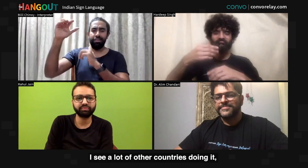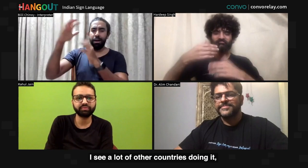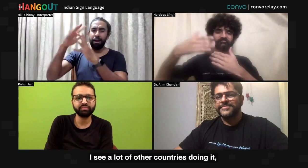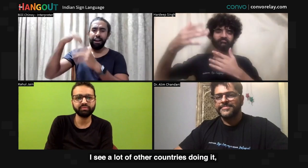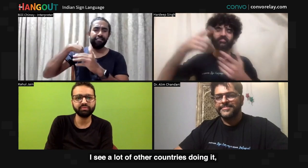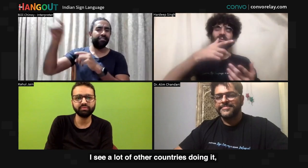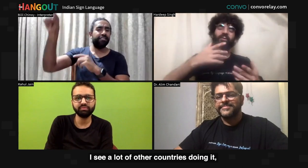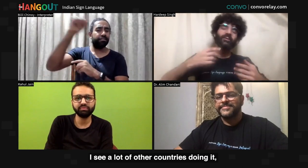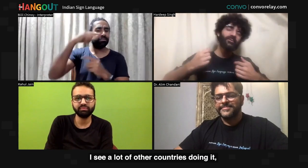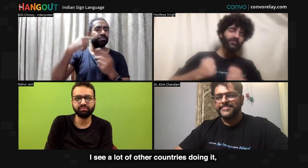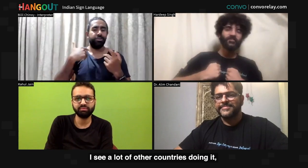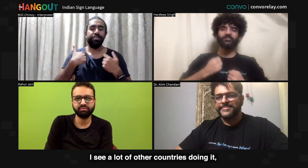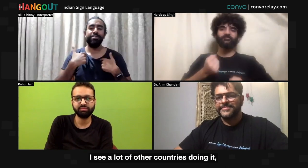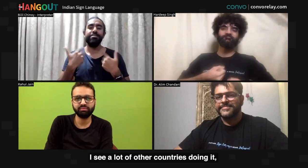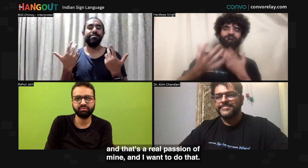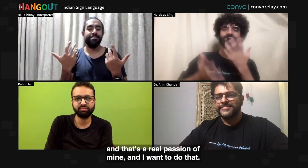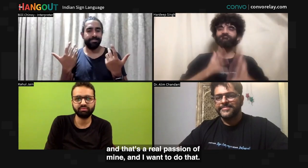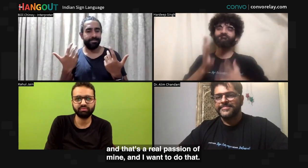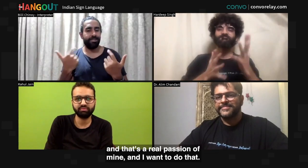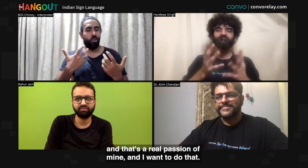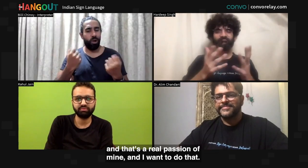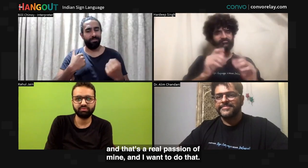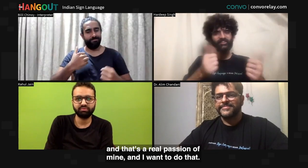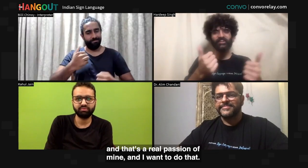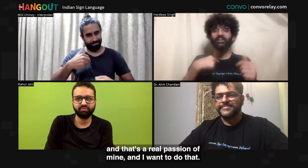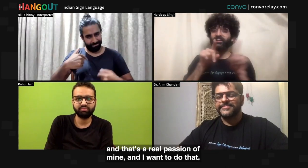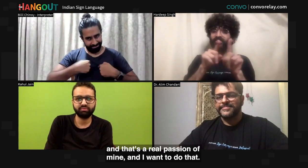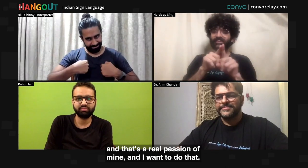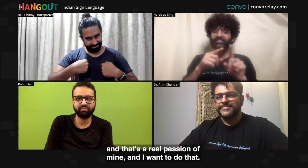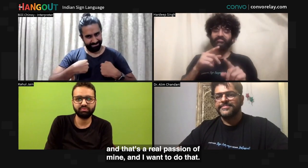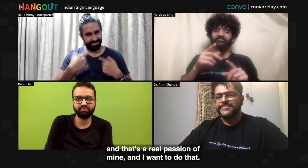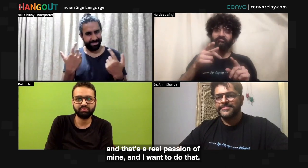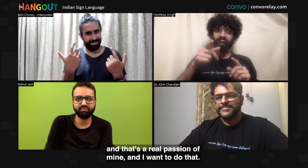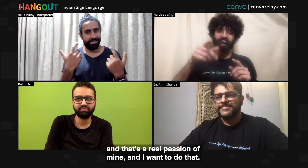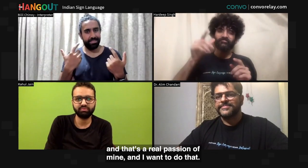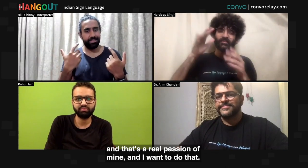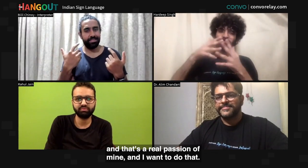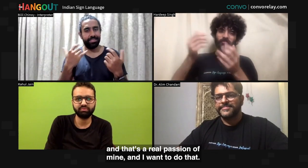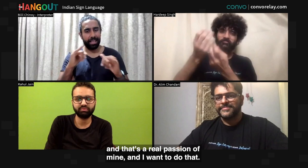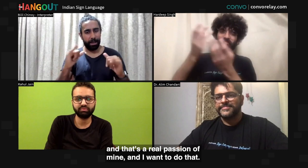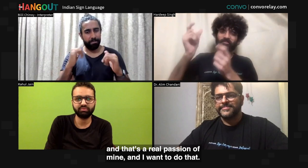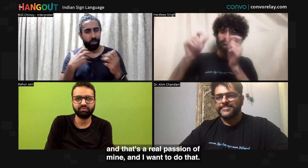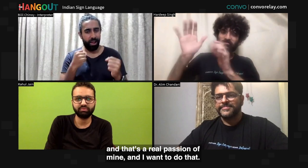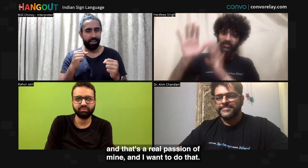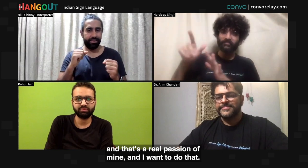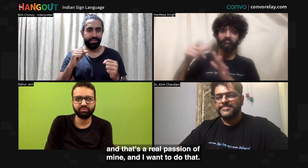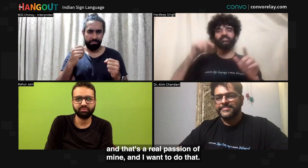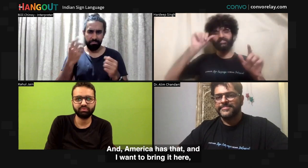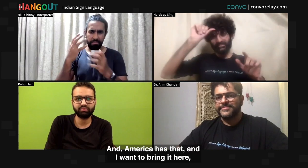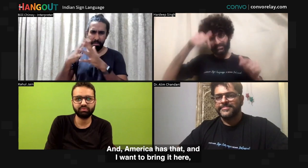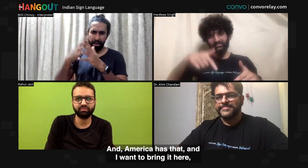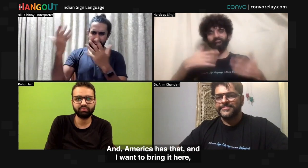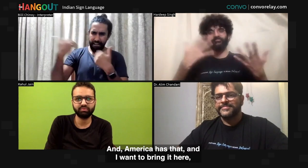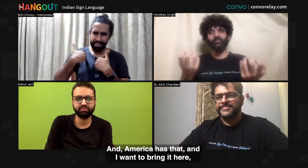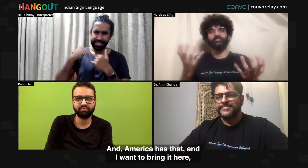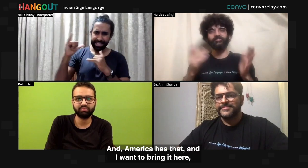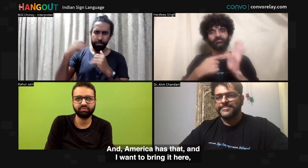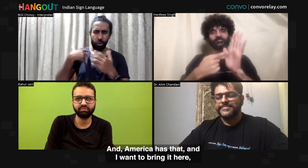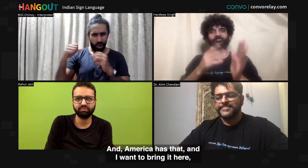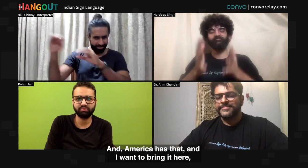other countries doing it. And, uh, that's a real passion of mine and I want to do that. And, um, and America has